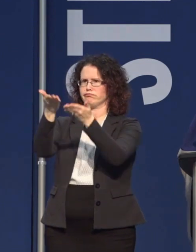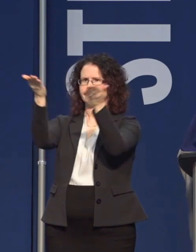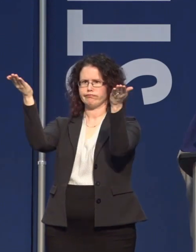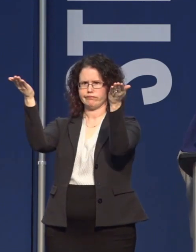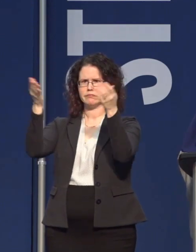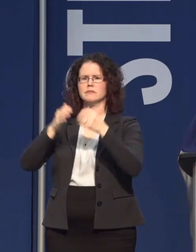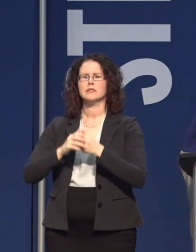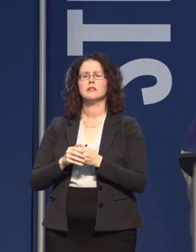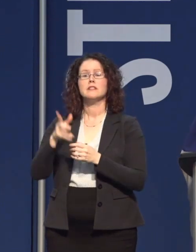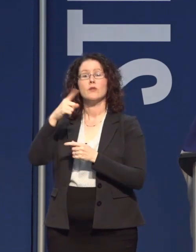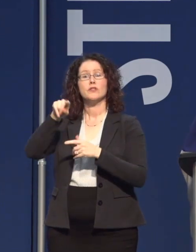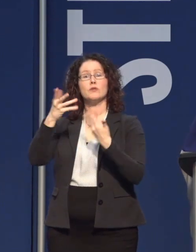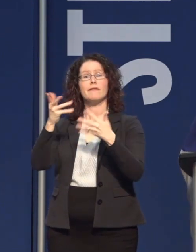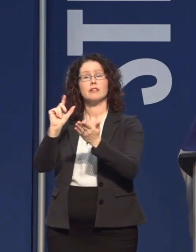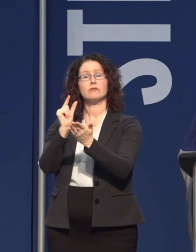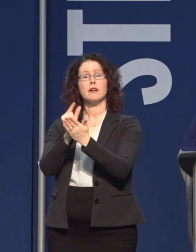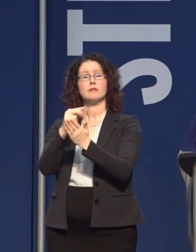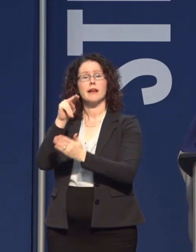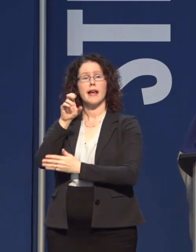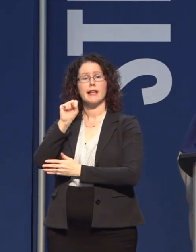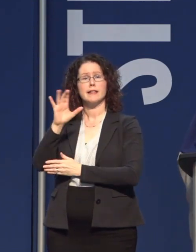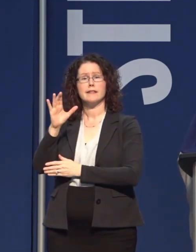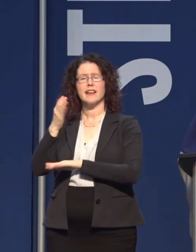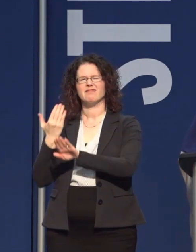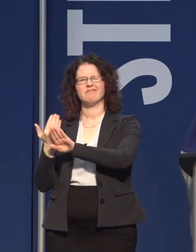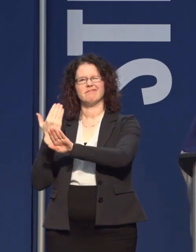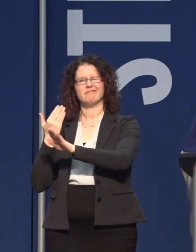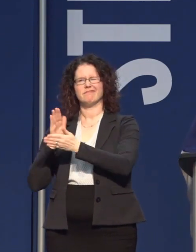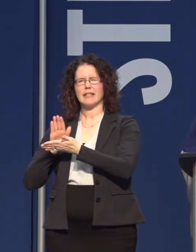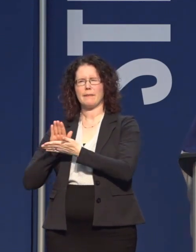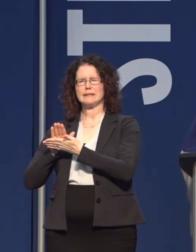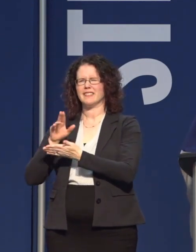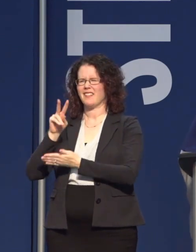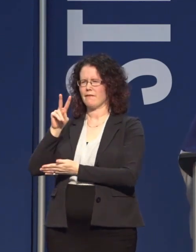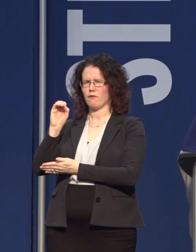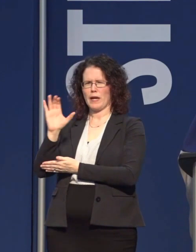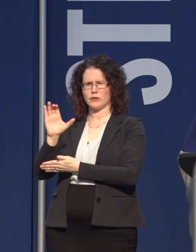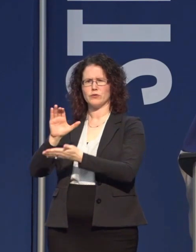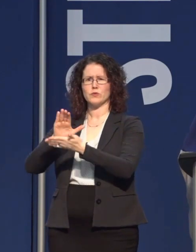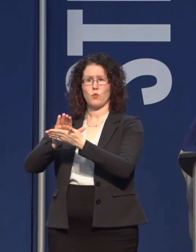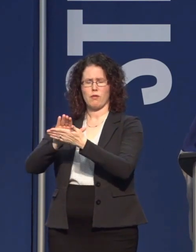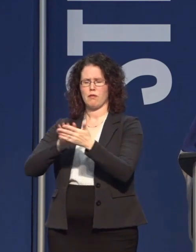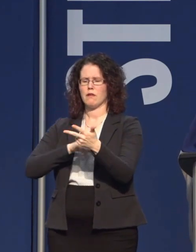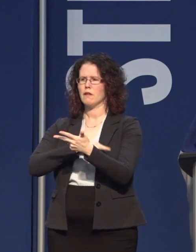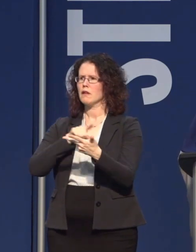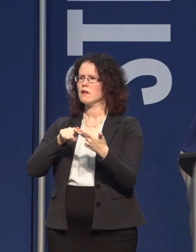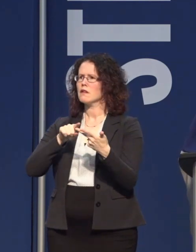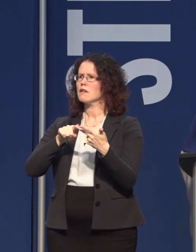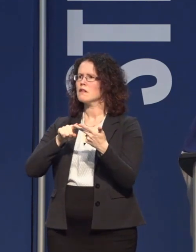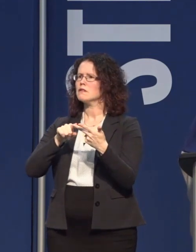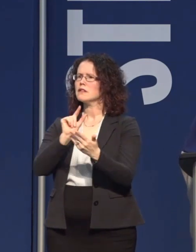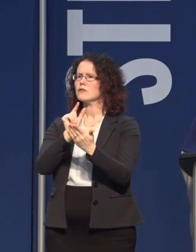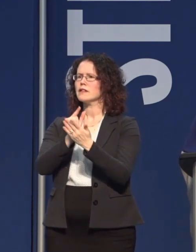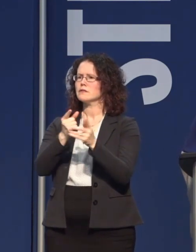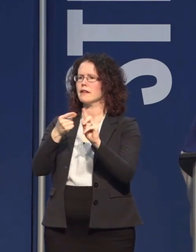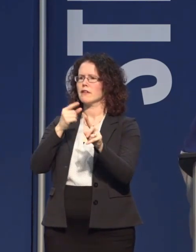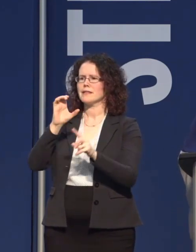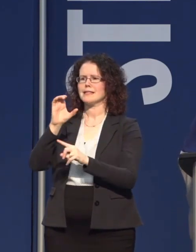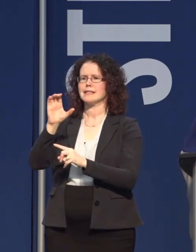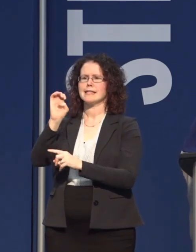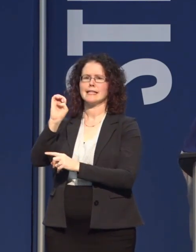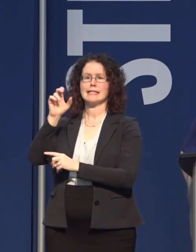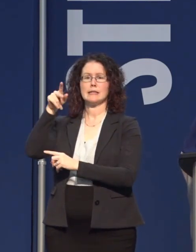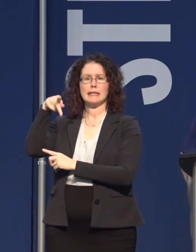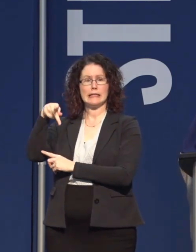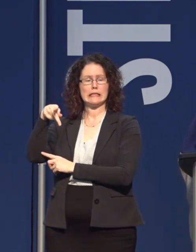past graduate of NSCC or any of our predecessor institutions or schools, or a graduate of CCEDP,